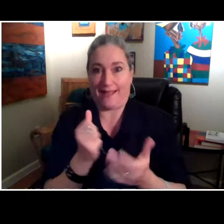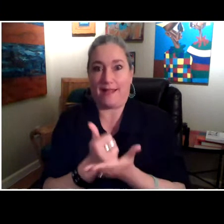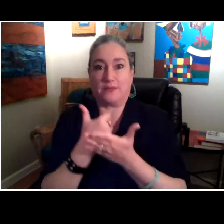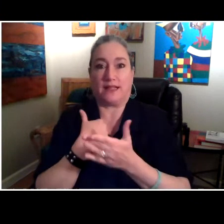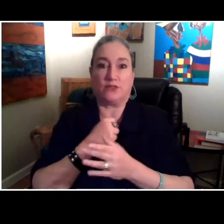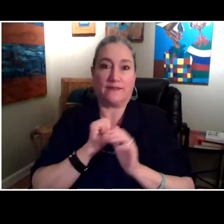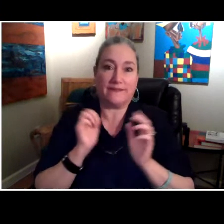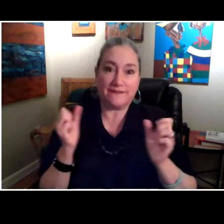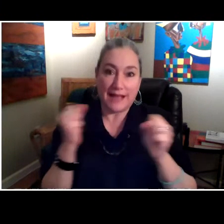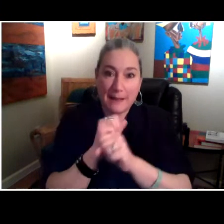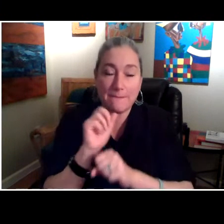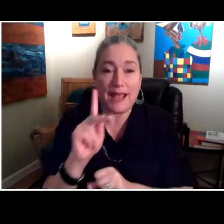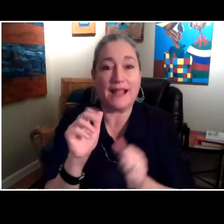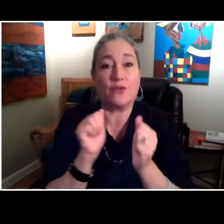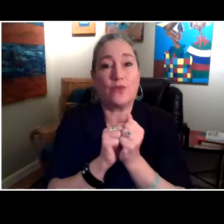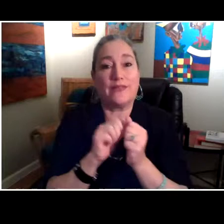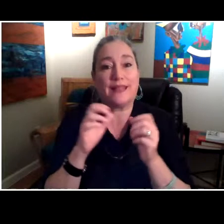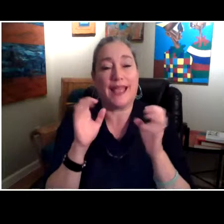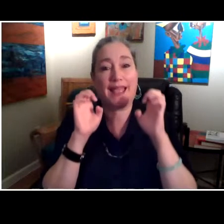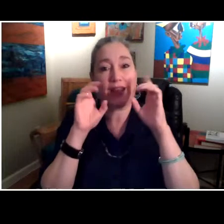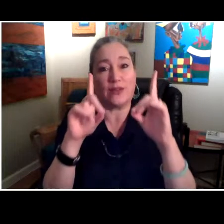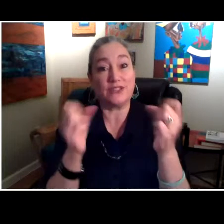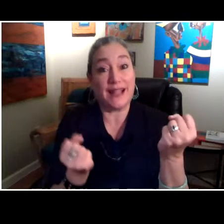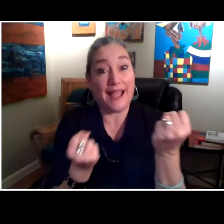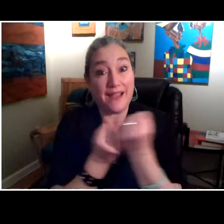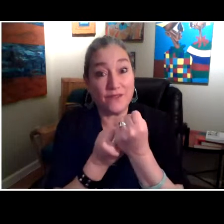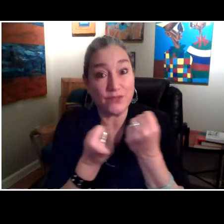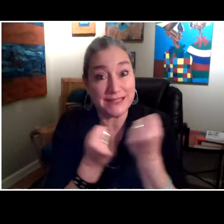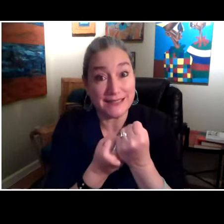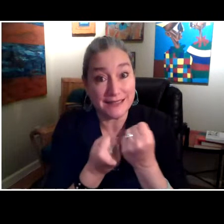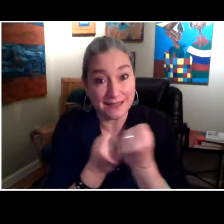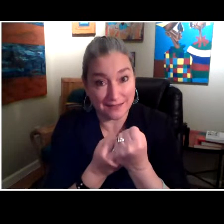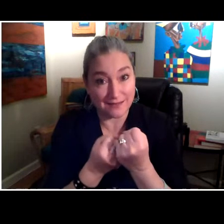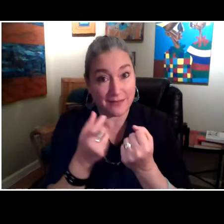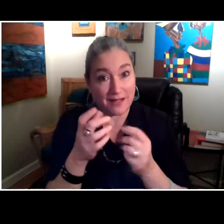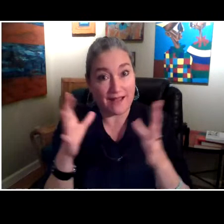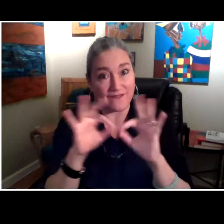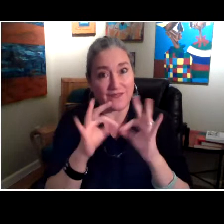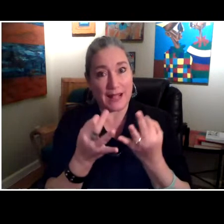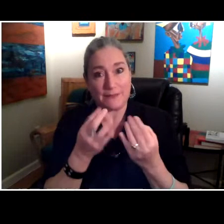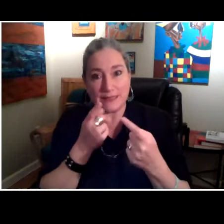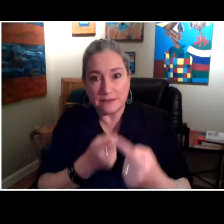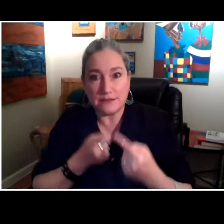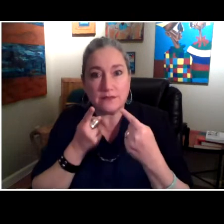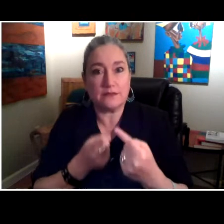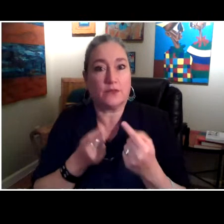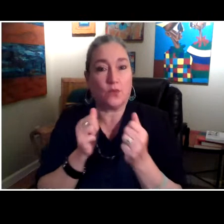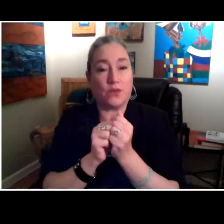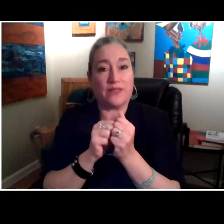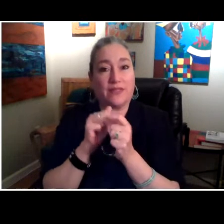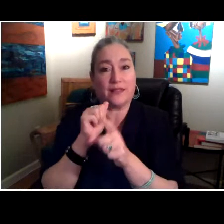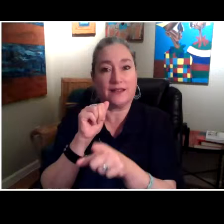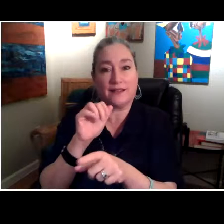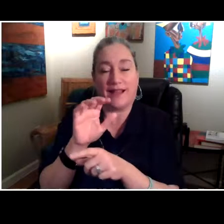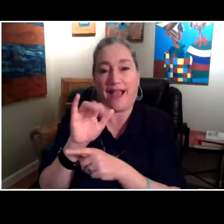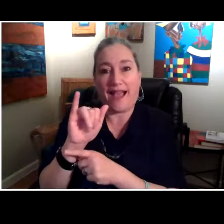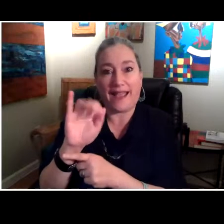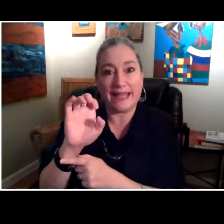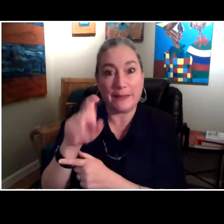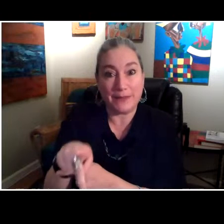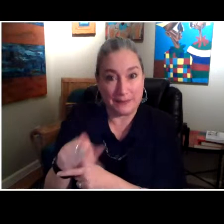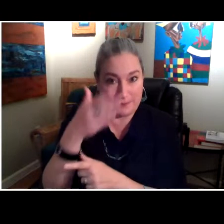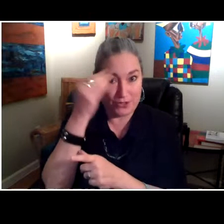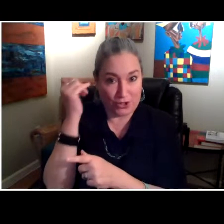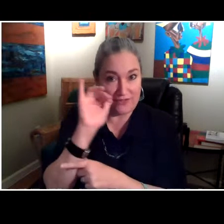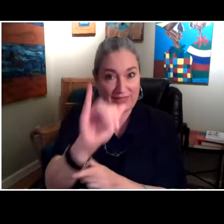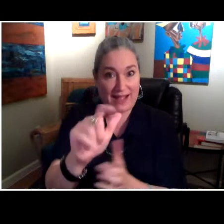really have a robust advocacy services around the state of California. We were fighting back around educational